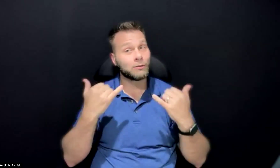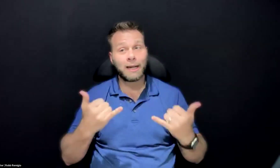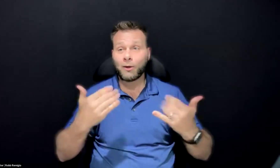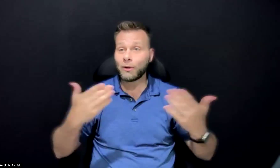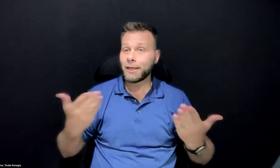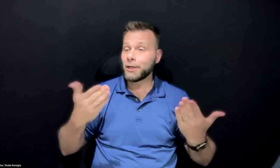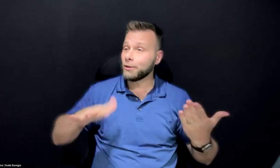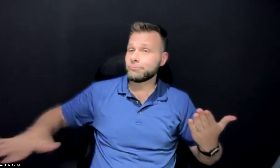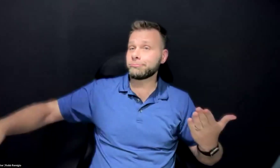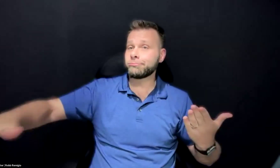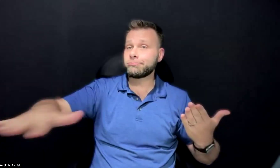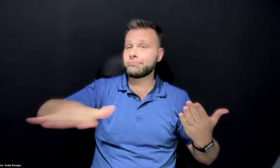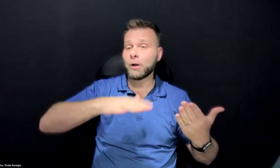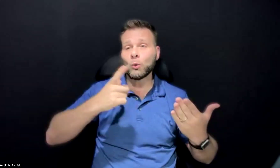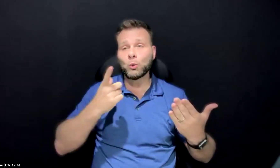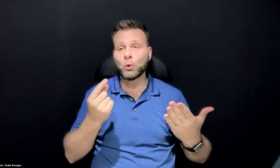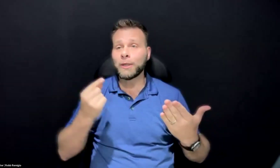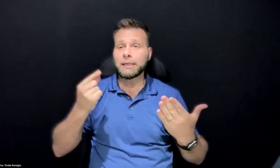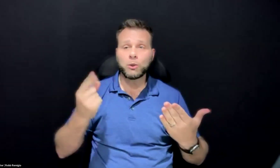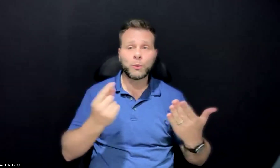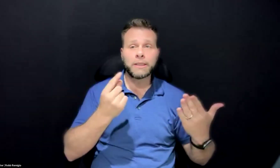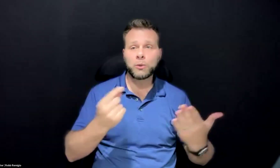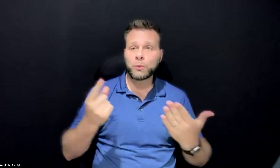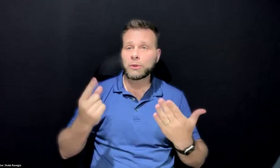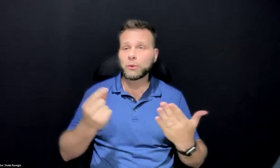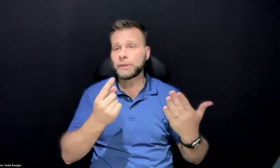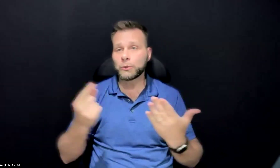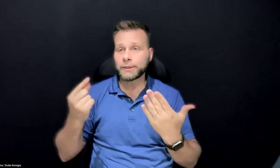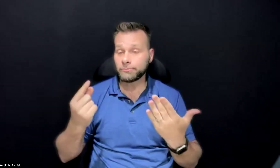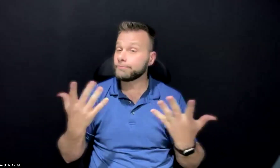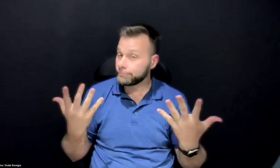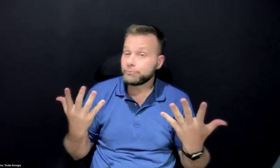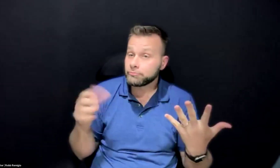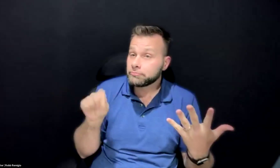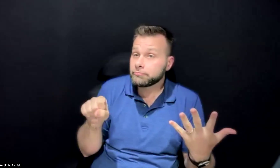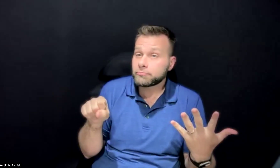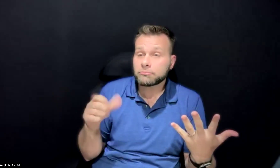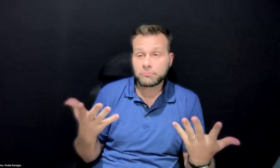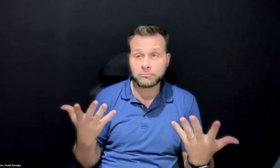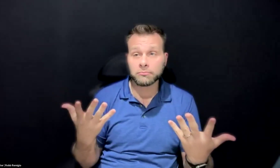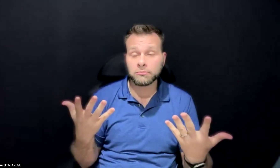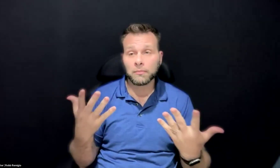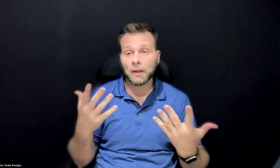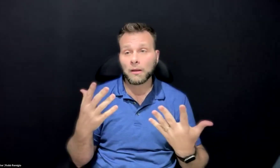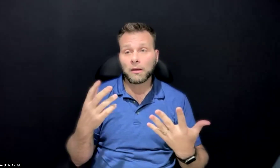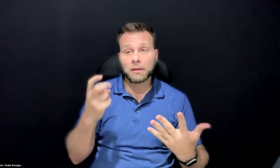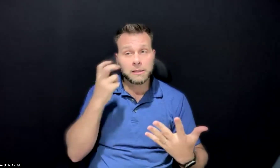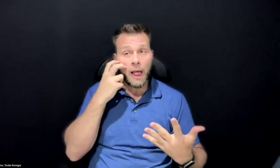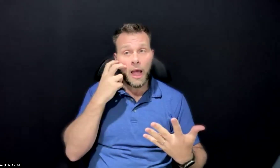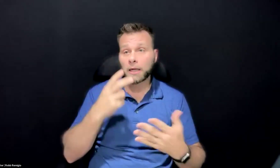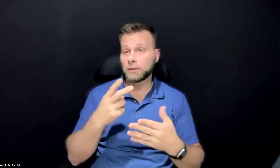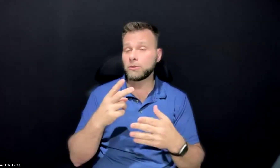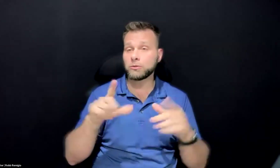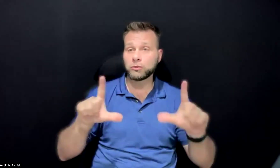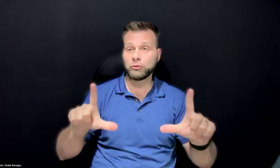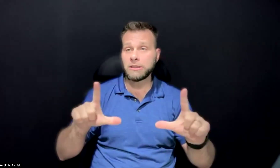this location doing this thing." And yes, the blind screen reader user may